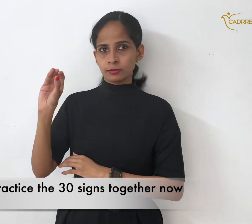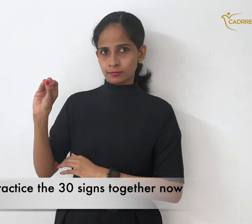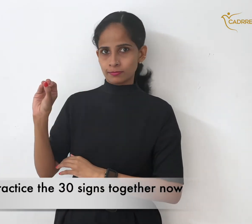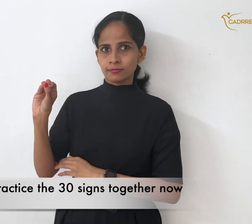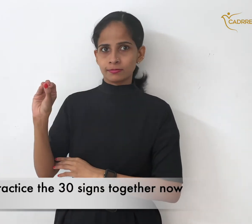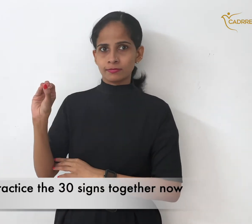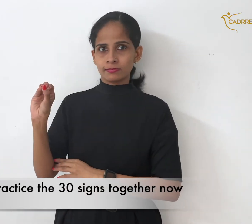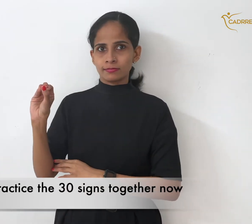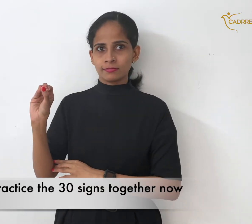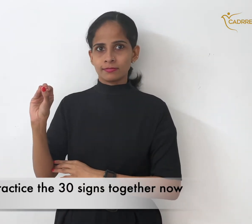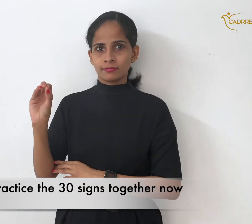signs together now.